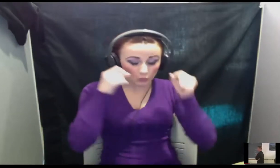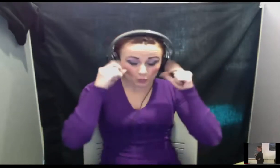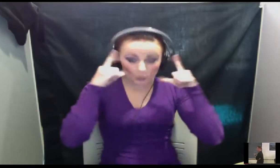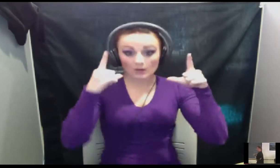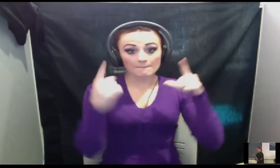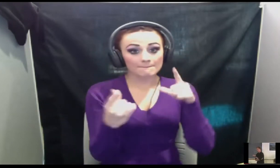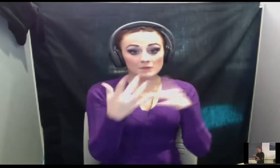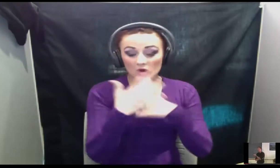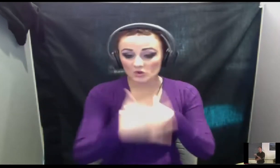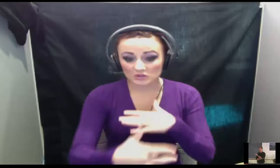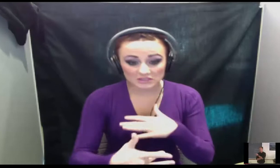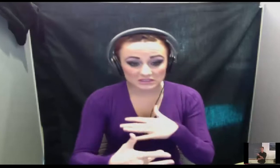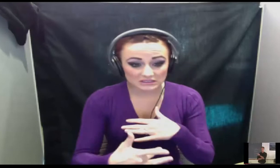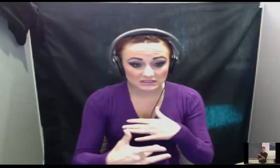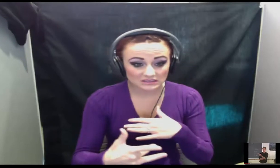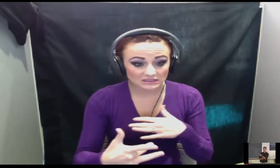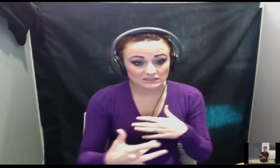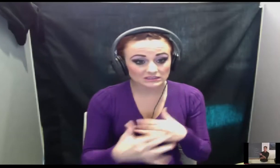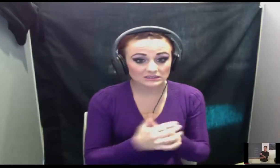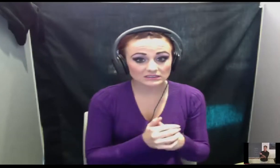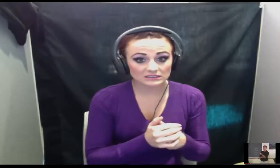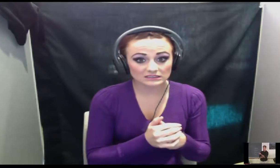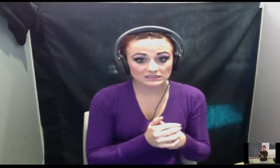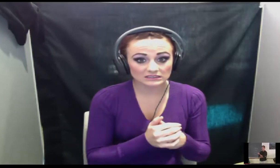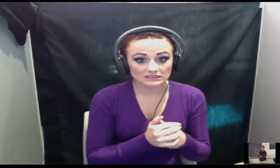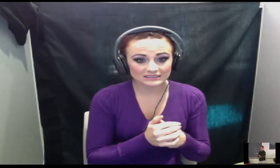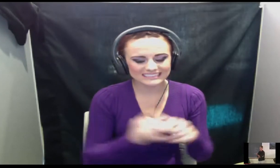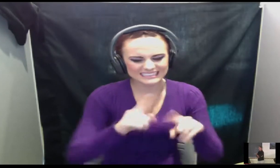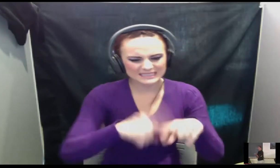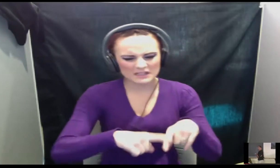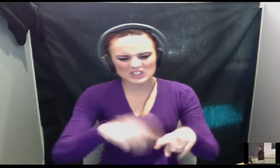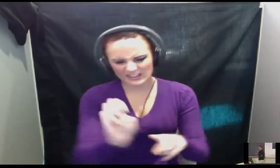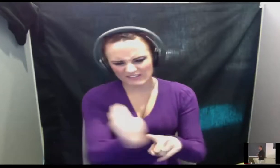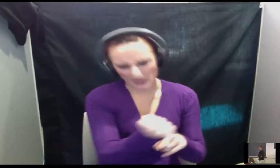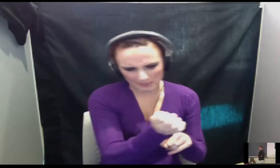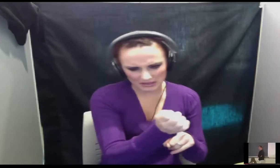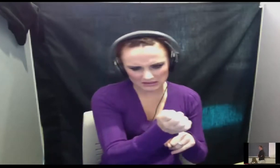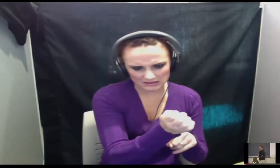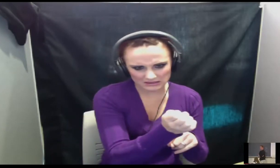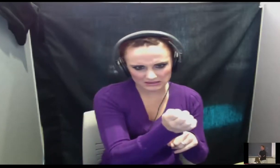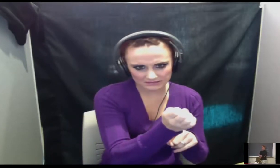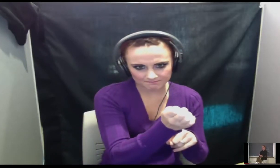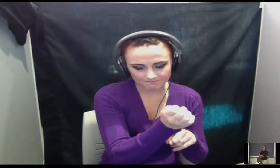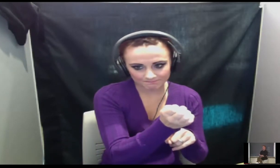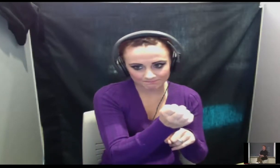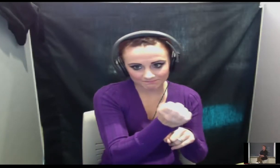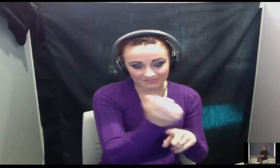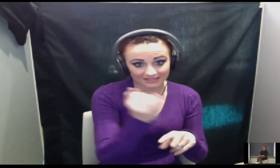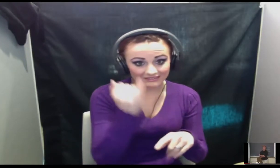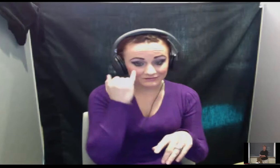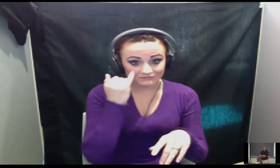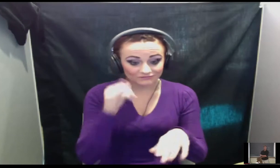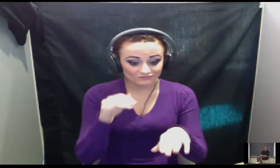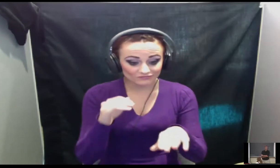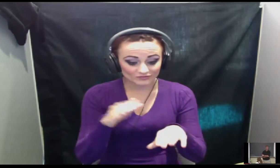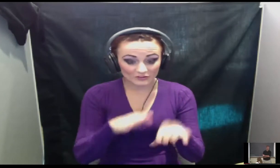and it depends on the environmental situation, and take off your socks and shoes and